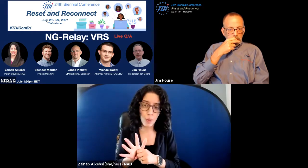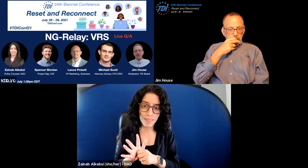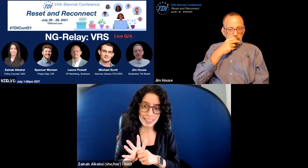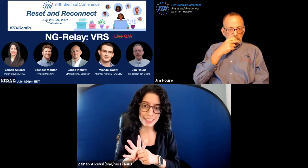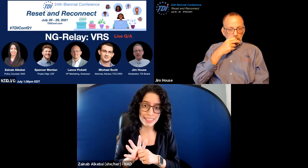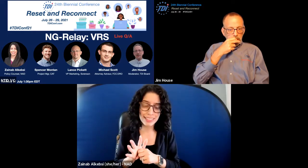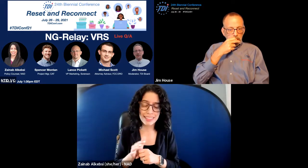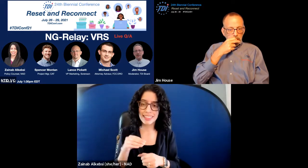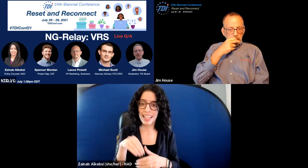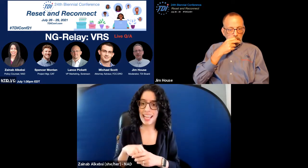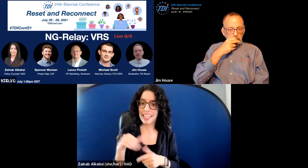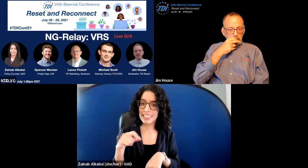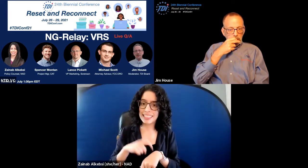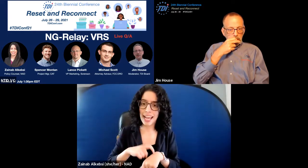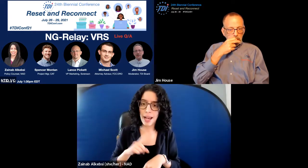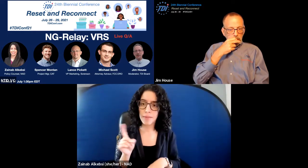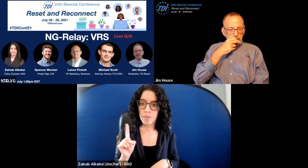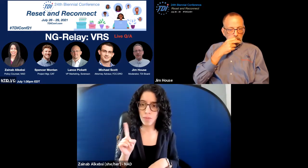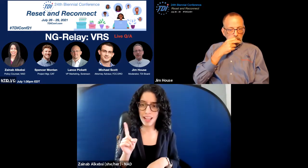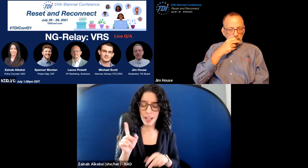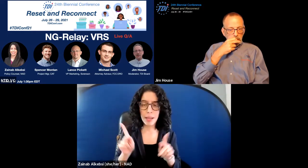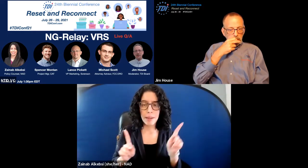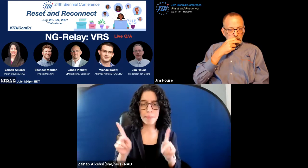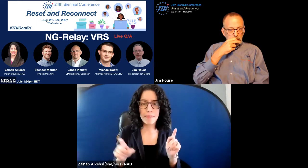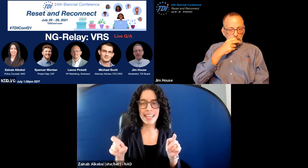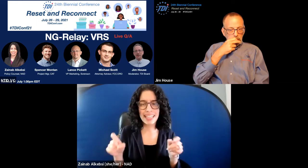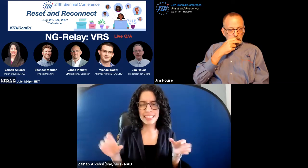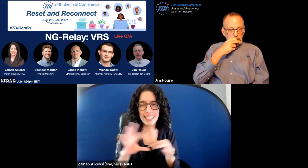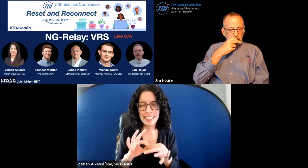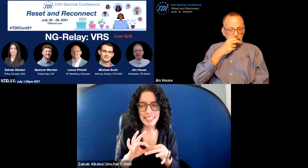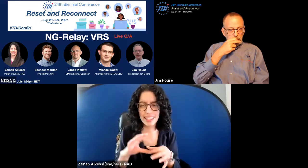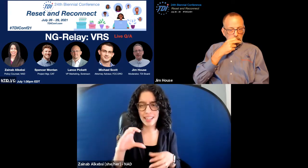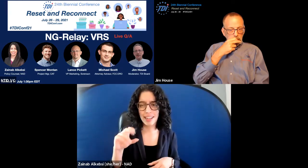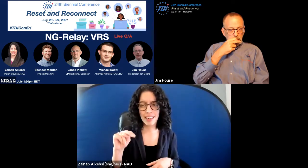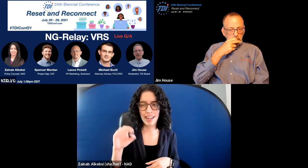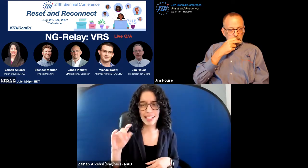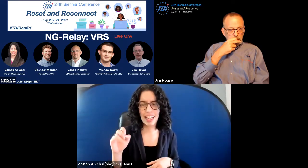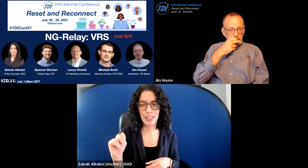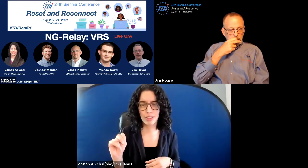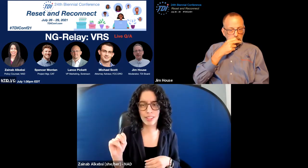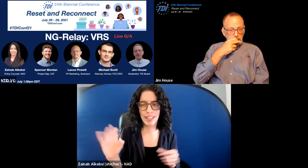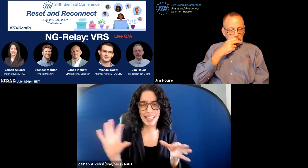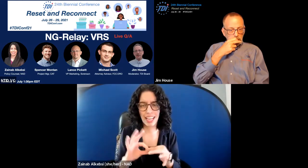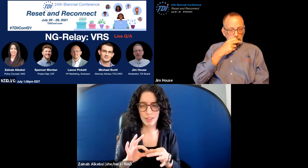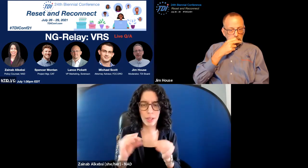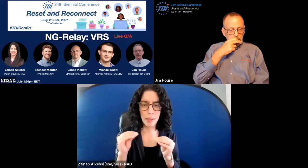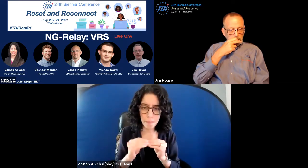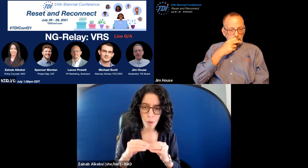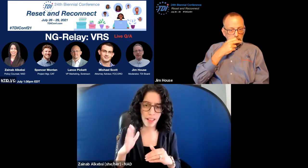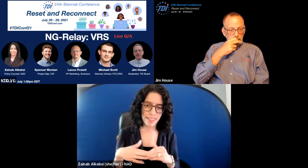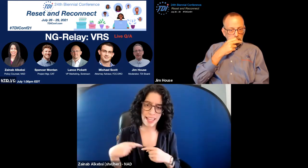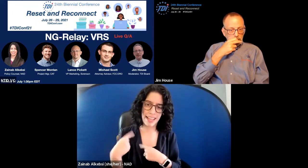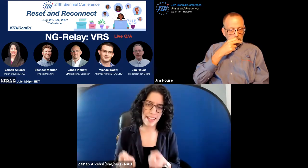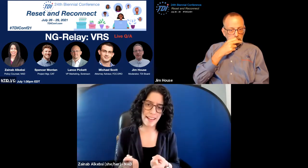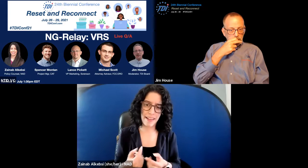And to multiply that by COVID, at a time where people need to connect, they need that